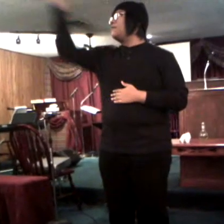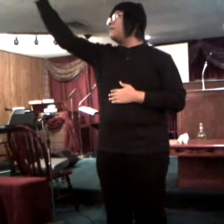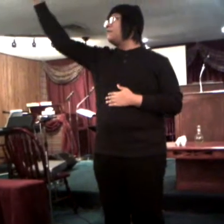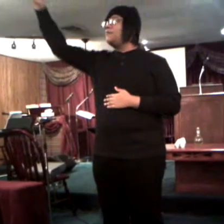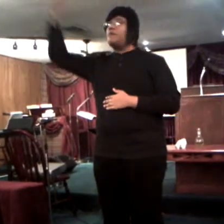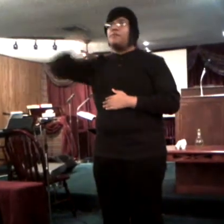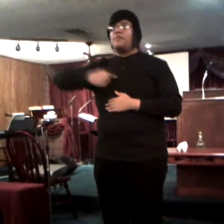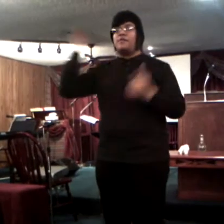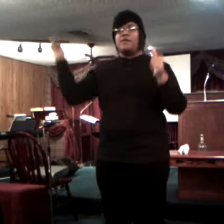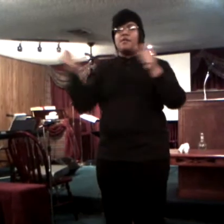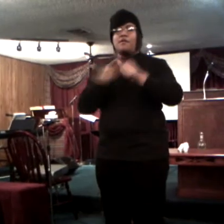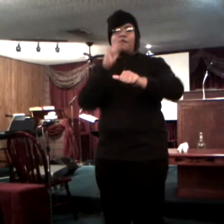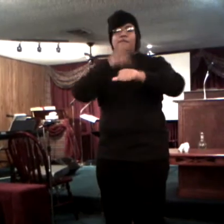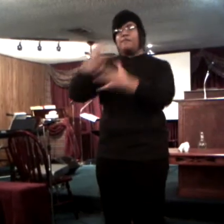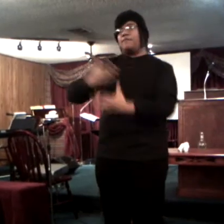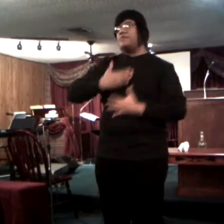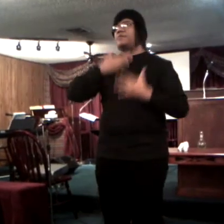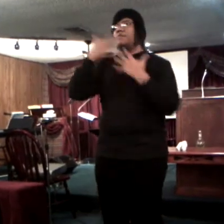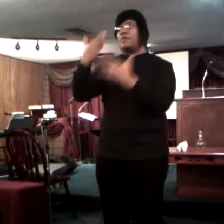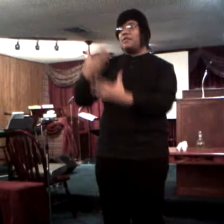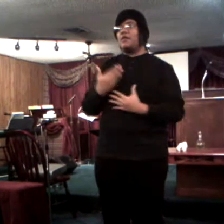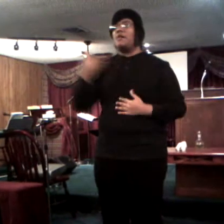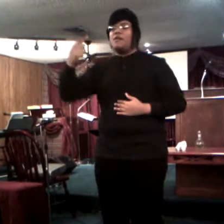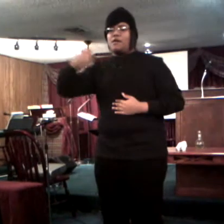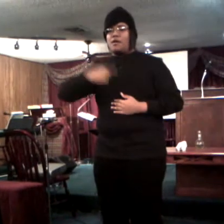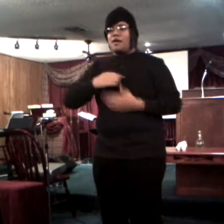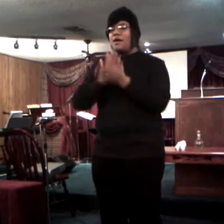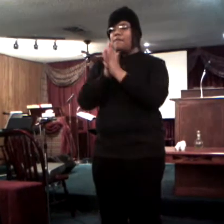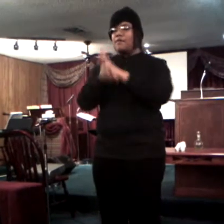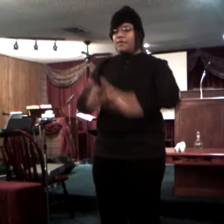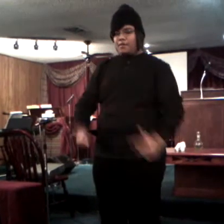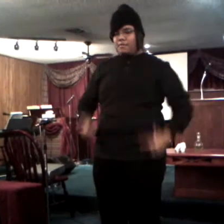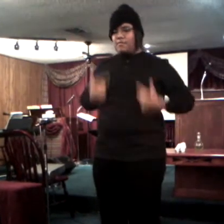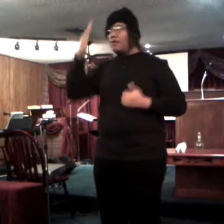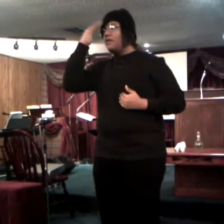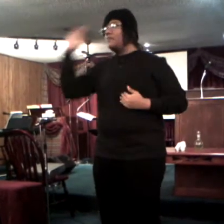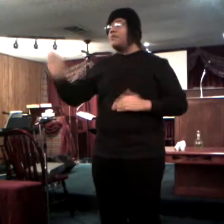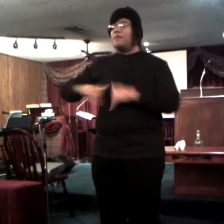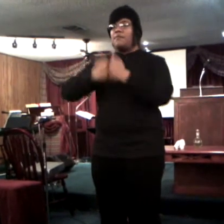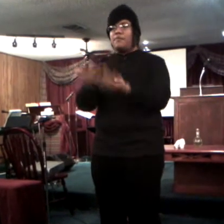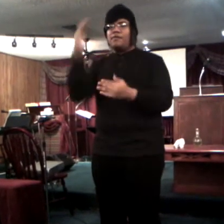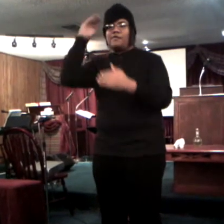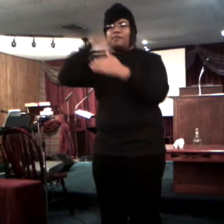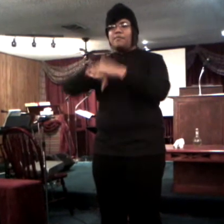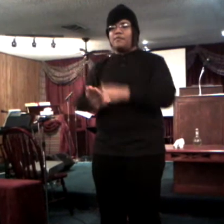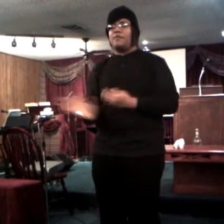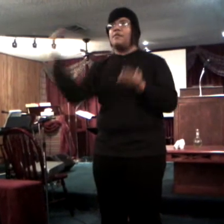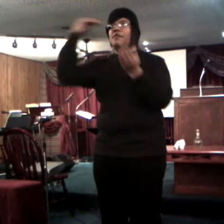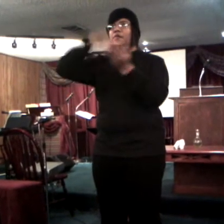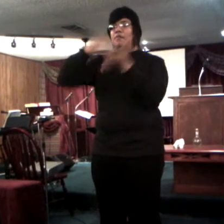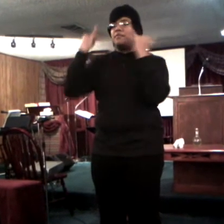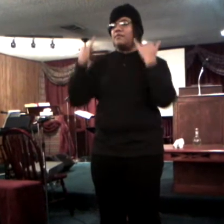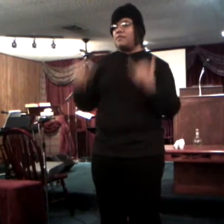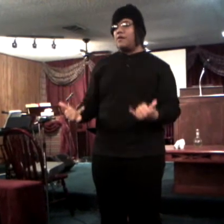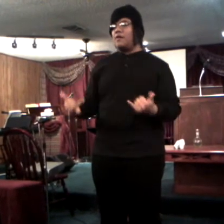you Me and you, I I ain't down and I'm so nervous and you,